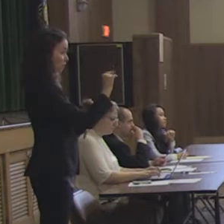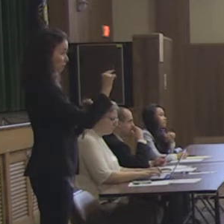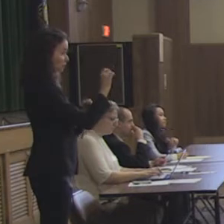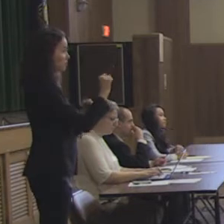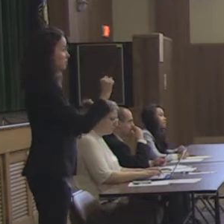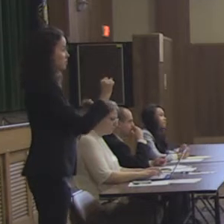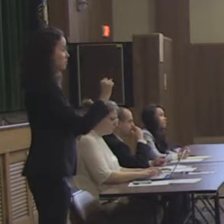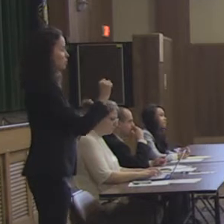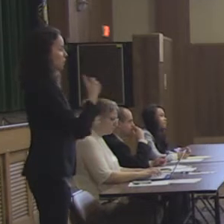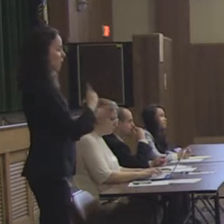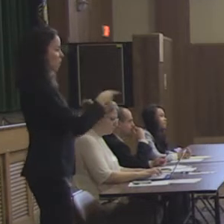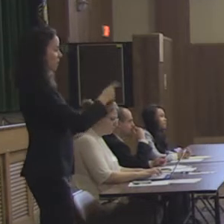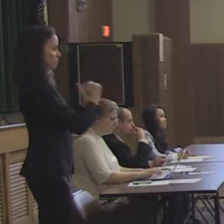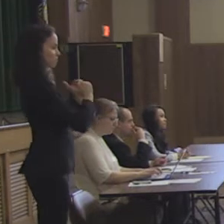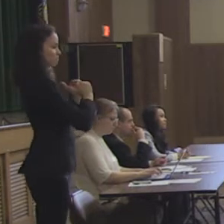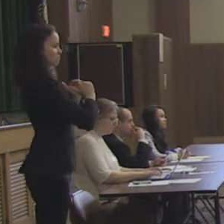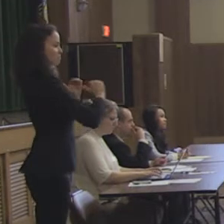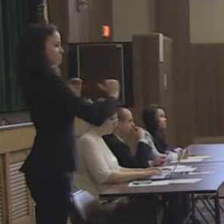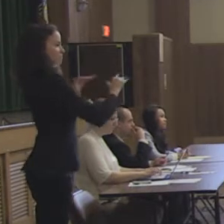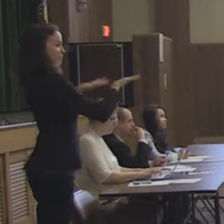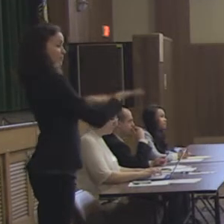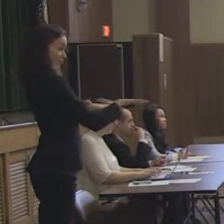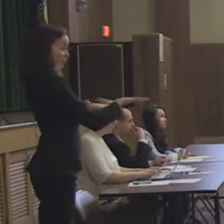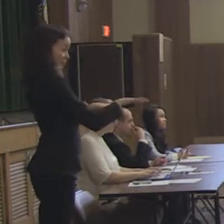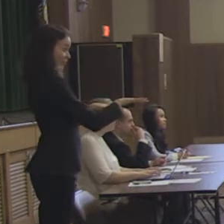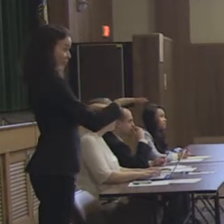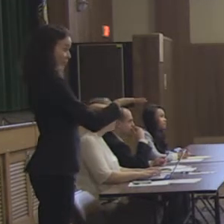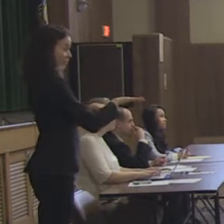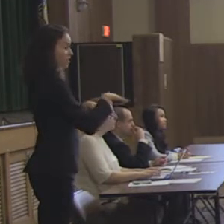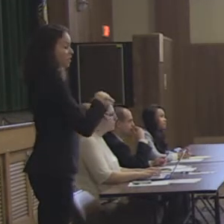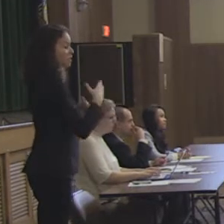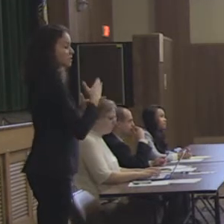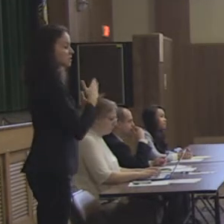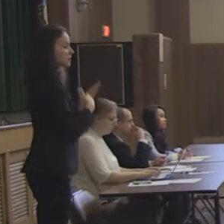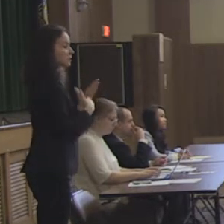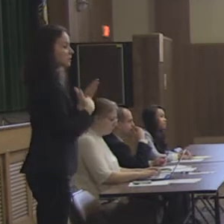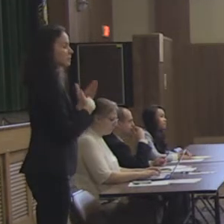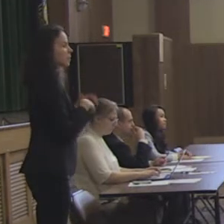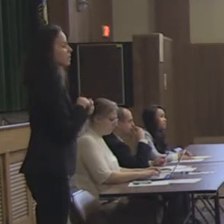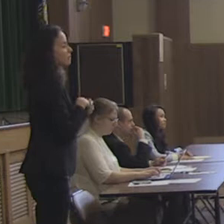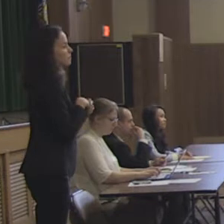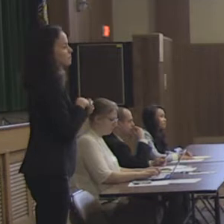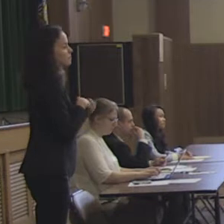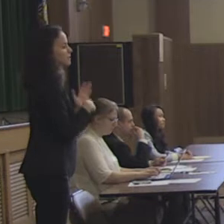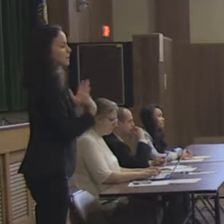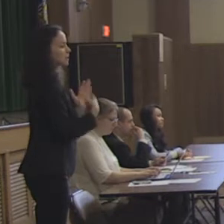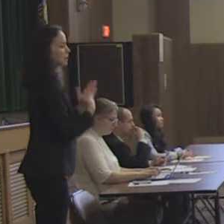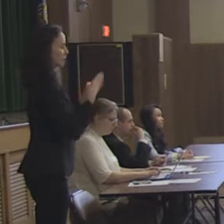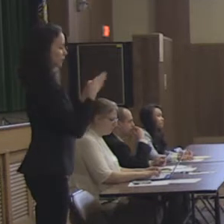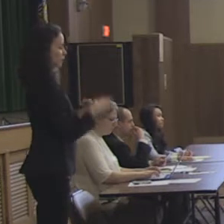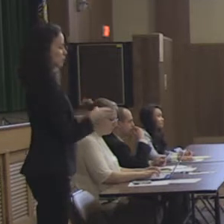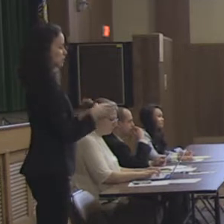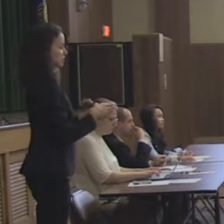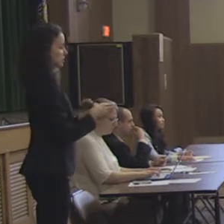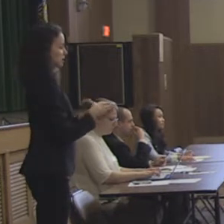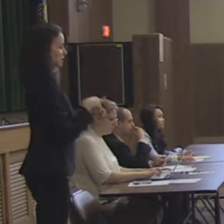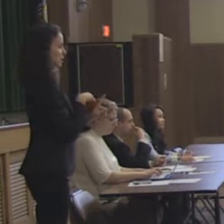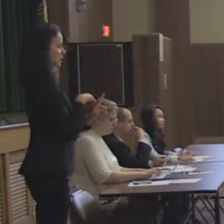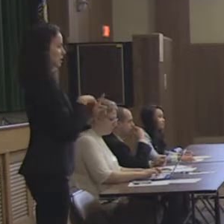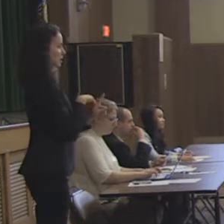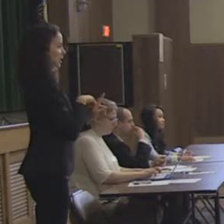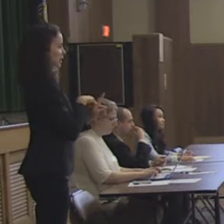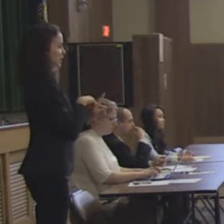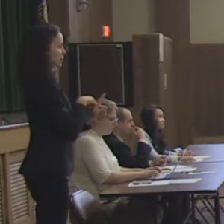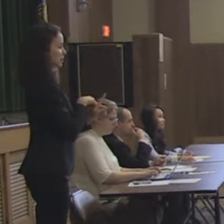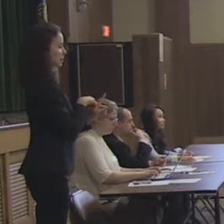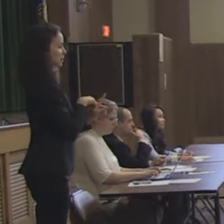could be stabilized there. And some of the, you know, sometimes the individuals that you care for start circling through